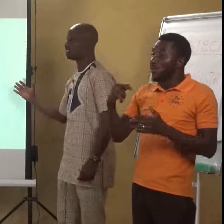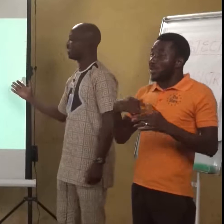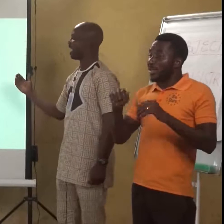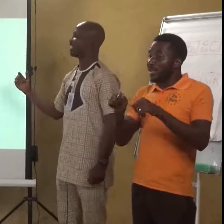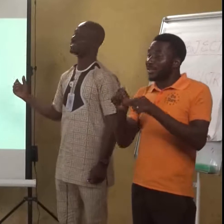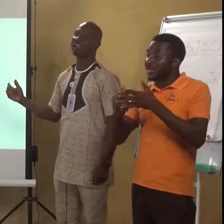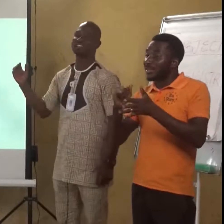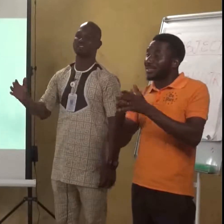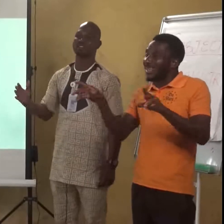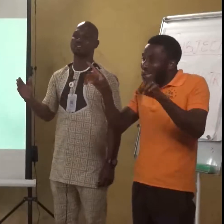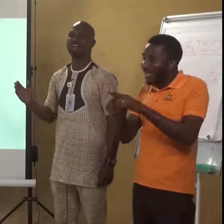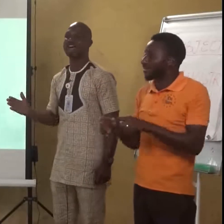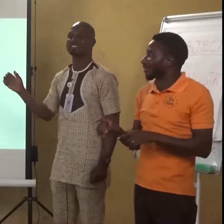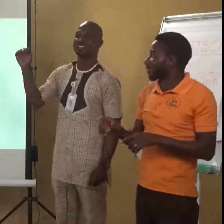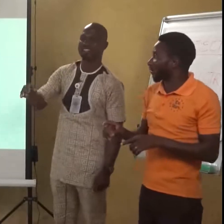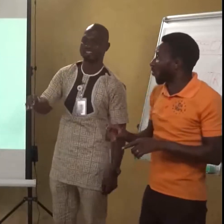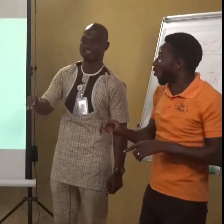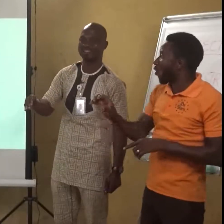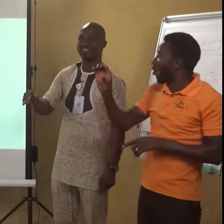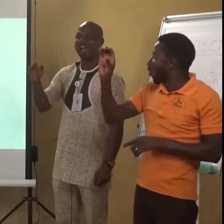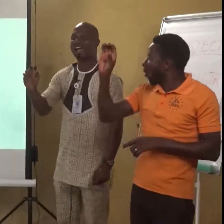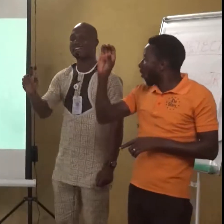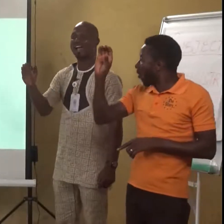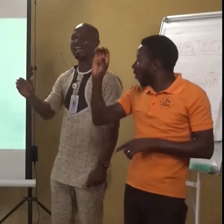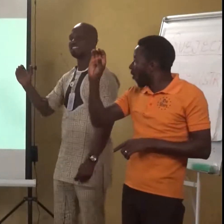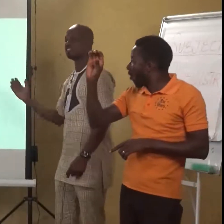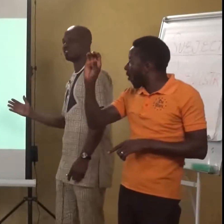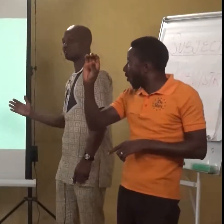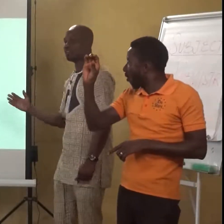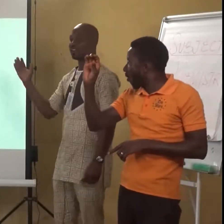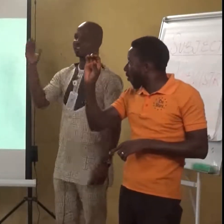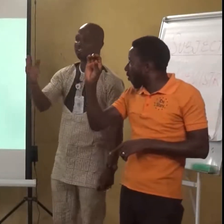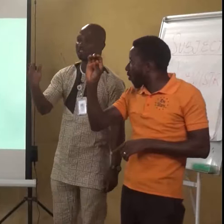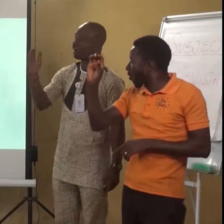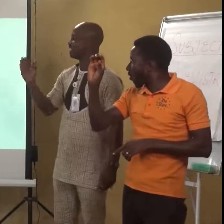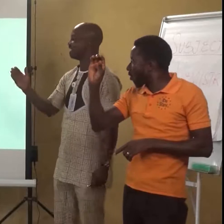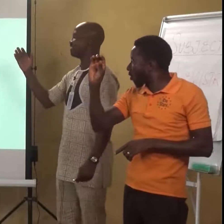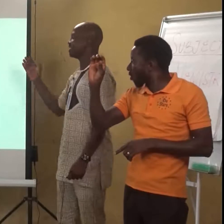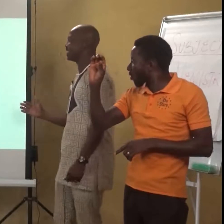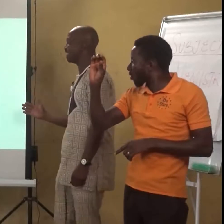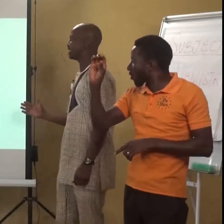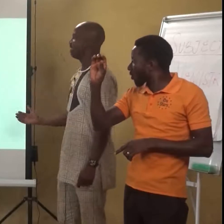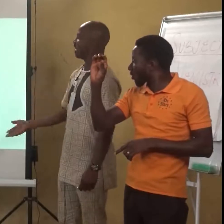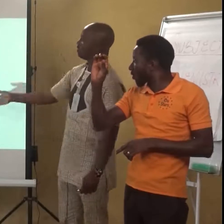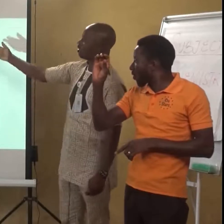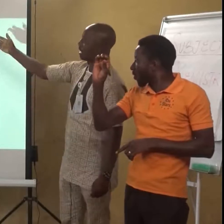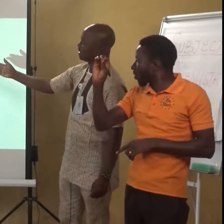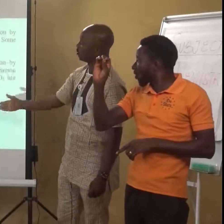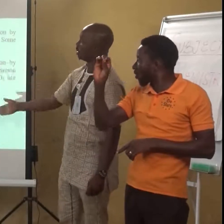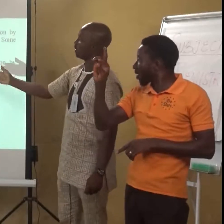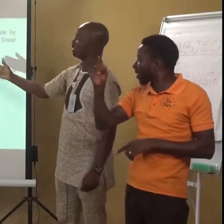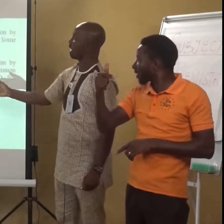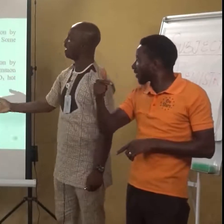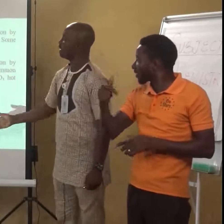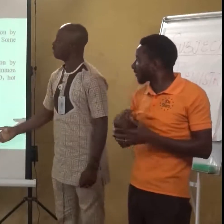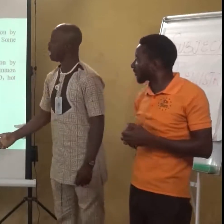loss. And I tag reduction as rig, R-I-G. Reduction is gain. Now, if you look at the